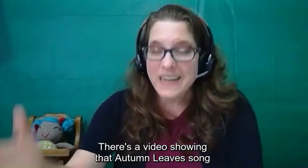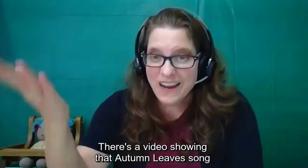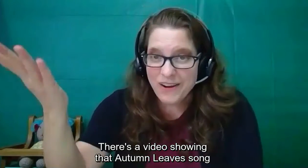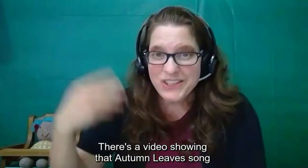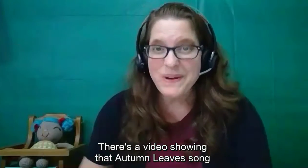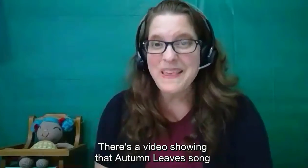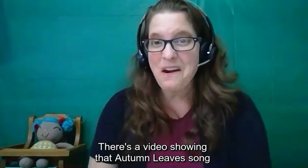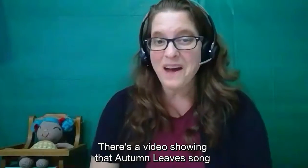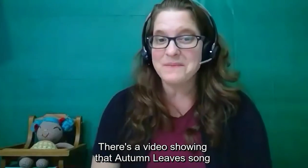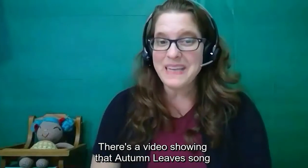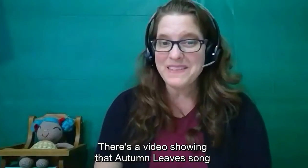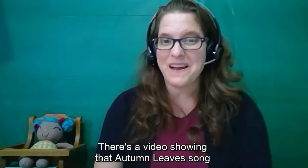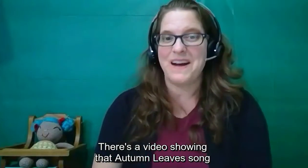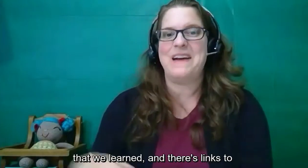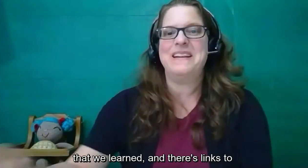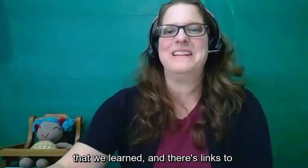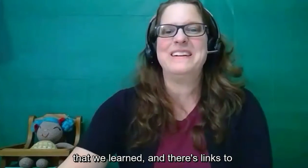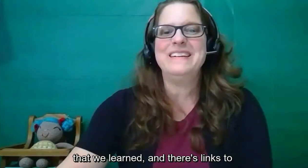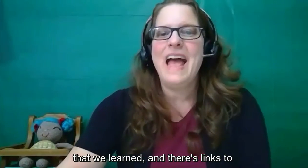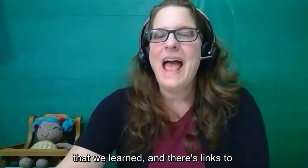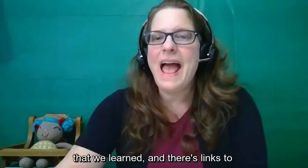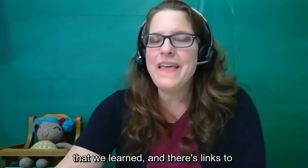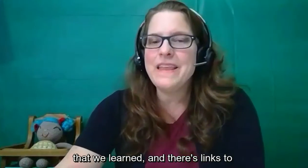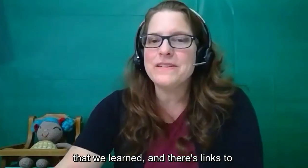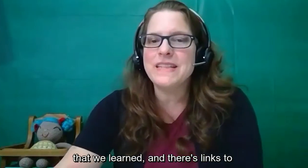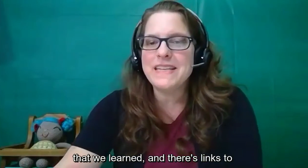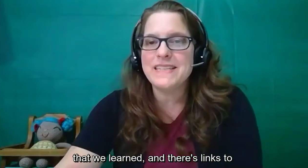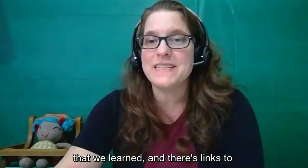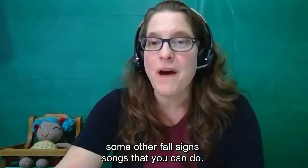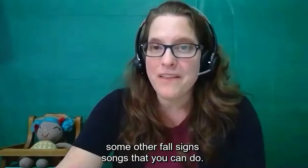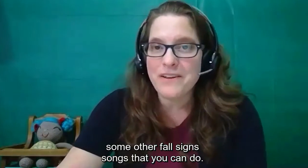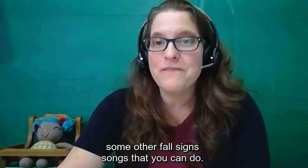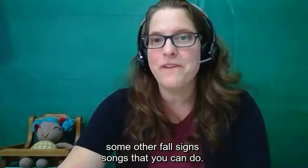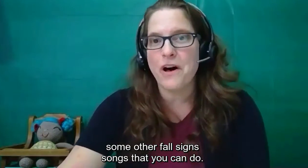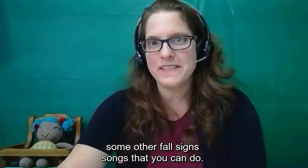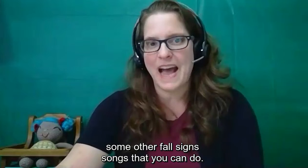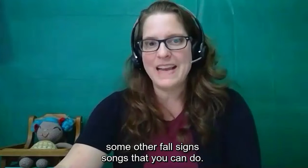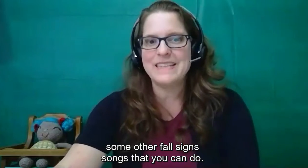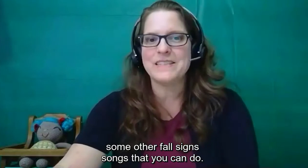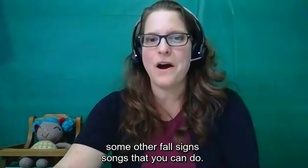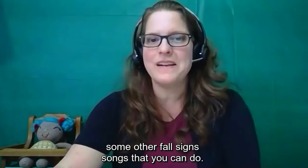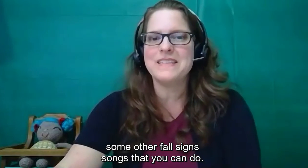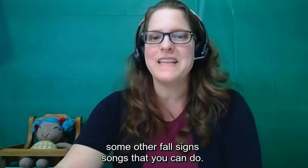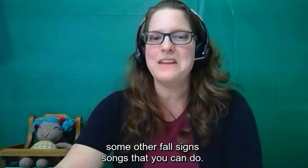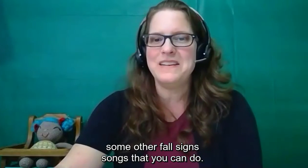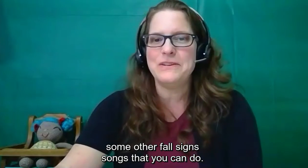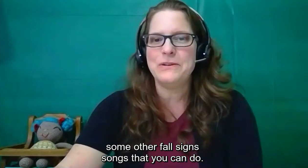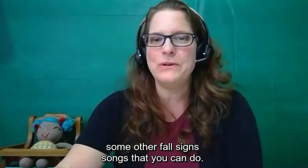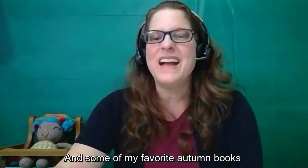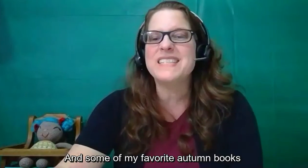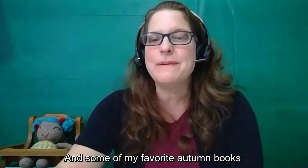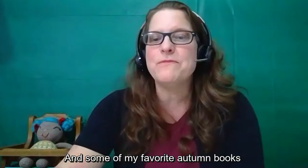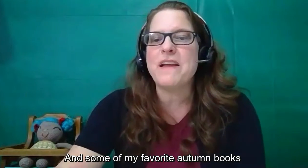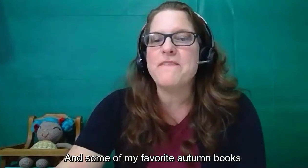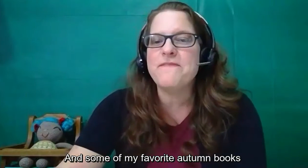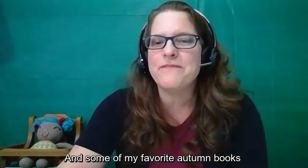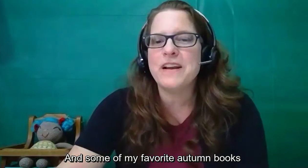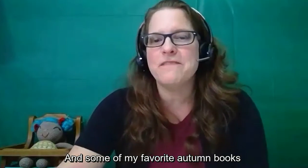video showing that autumn leaf song that we learned. And there's links to some other fall sign songs that you can do and some of my favorite